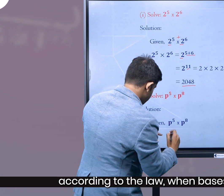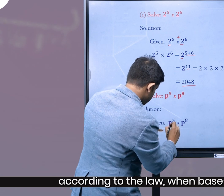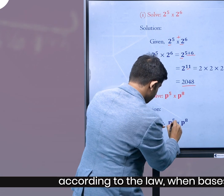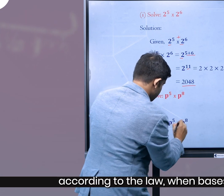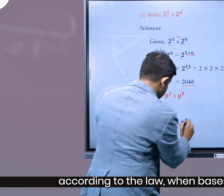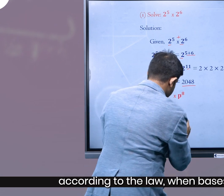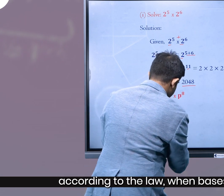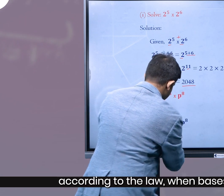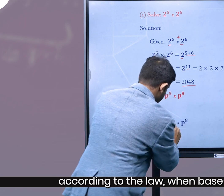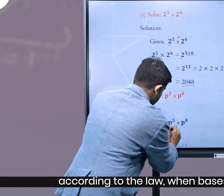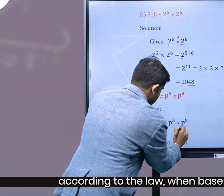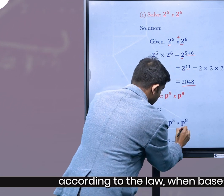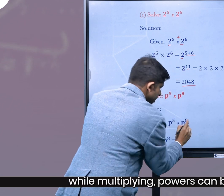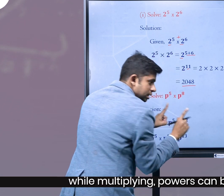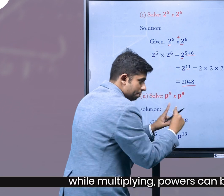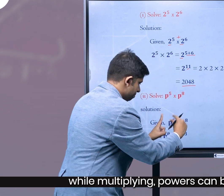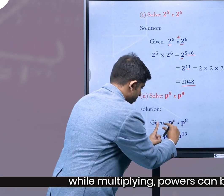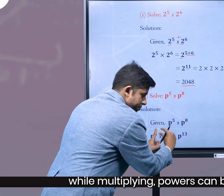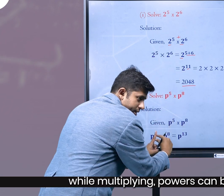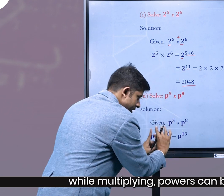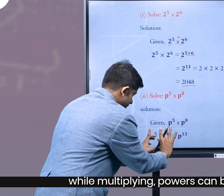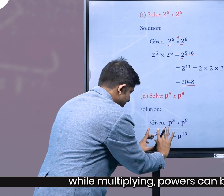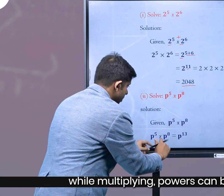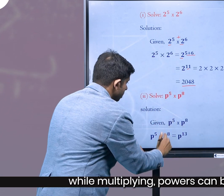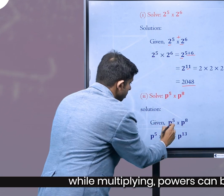According to the law, when bases are same while multiplying, powers can be added.